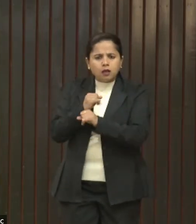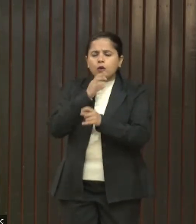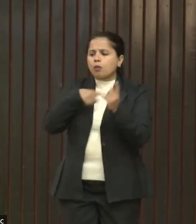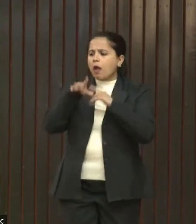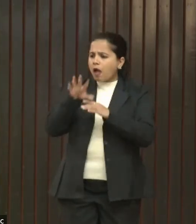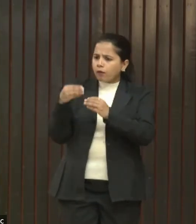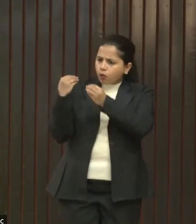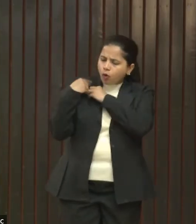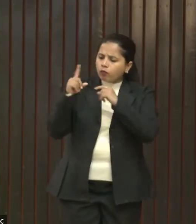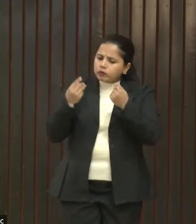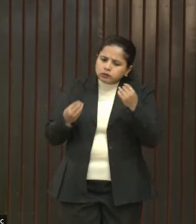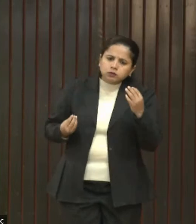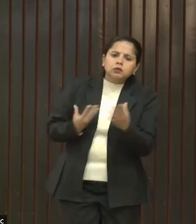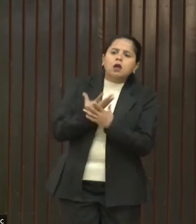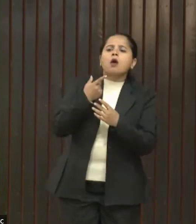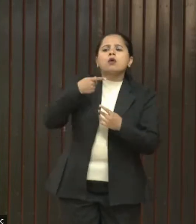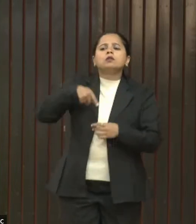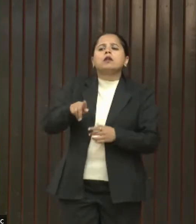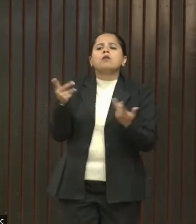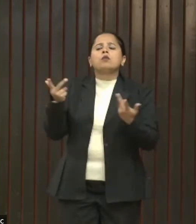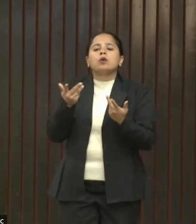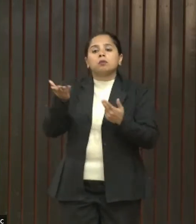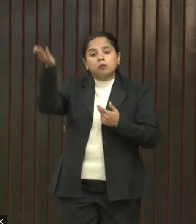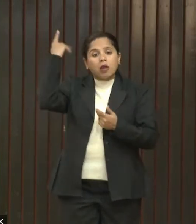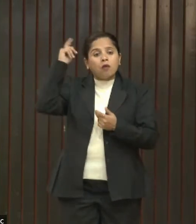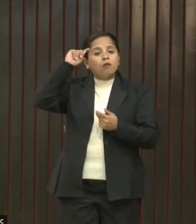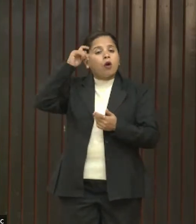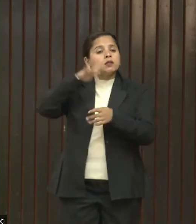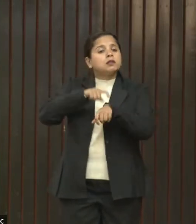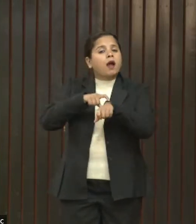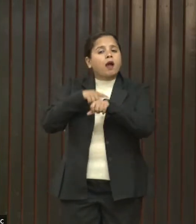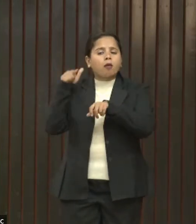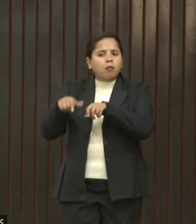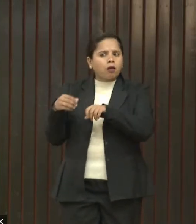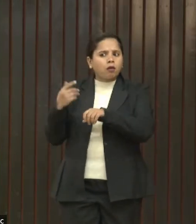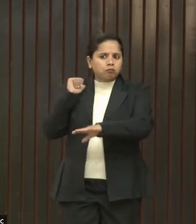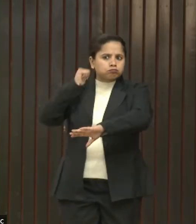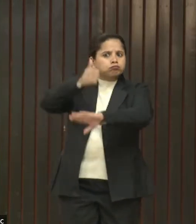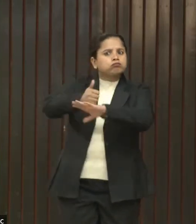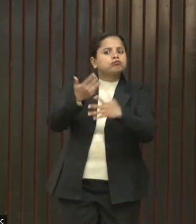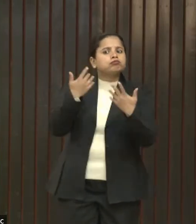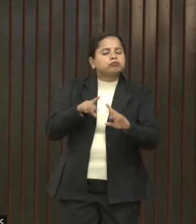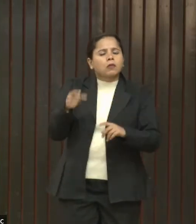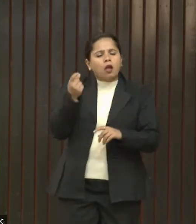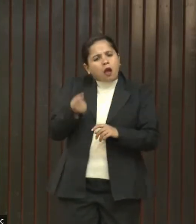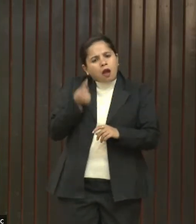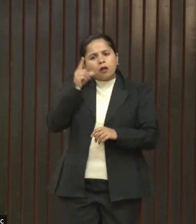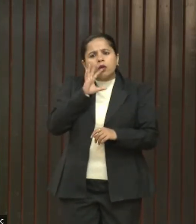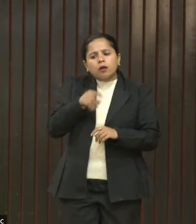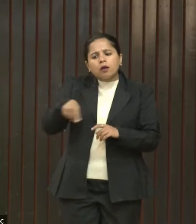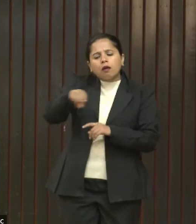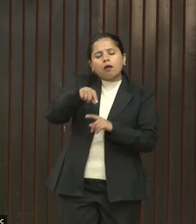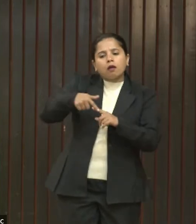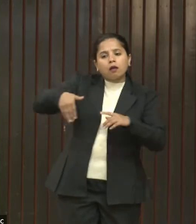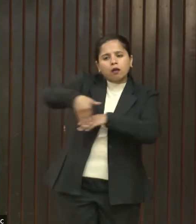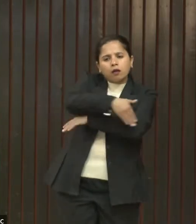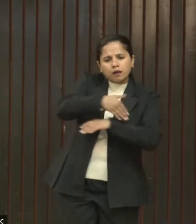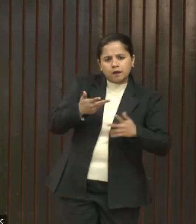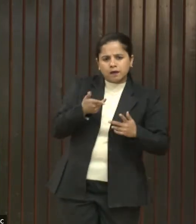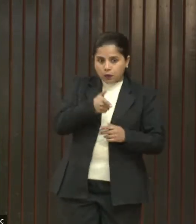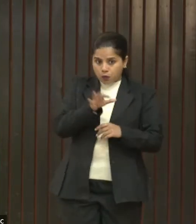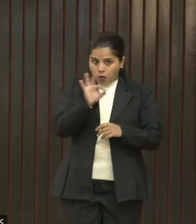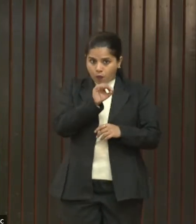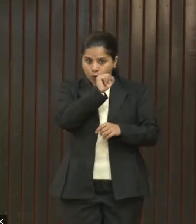their origins to colonial times that reflect a certain kind of understanding of architecture, whether this is the